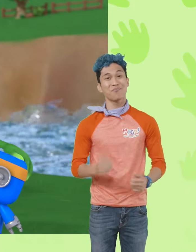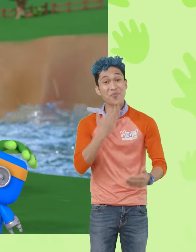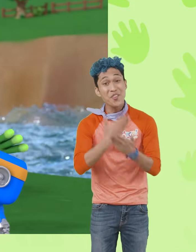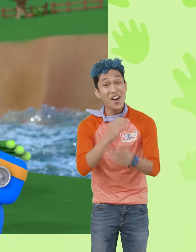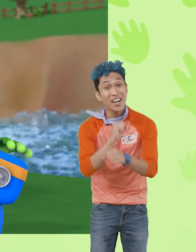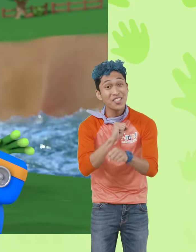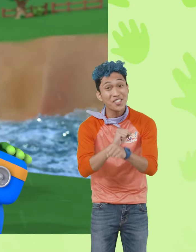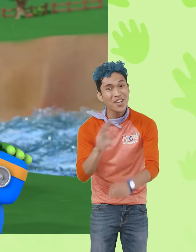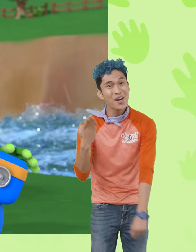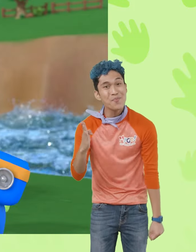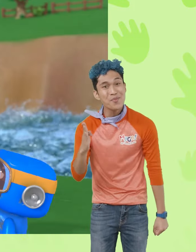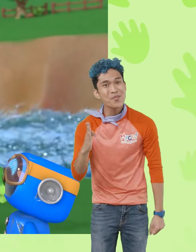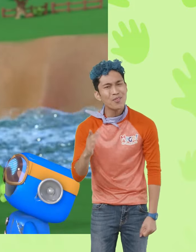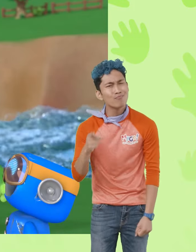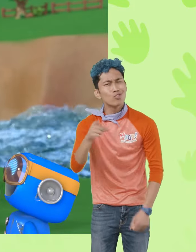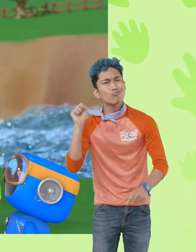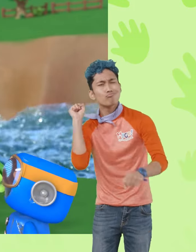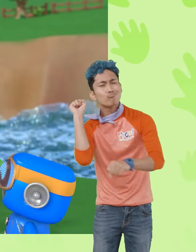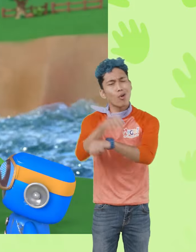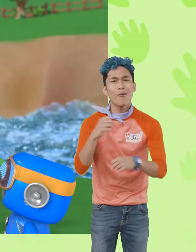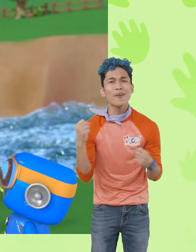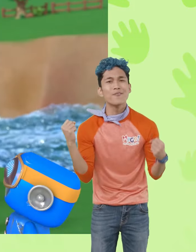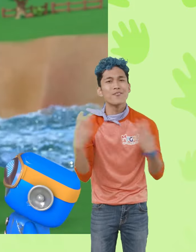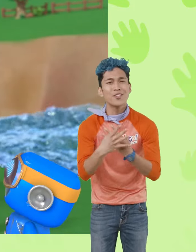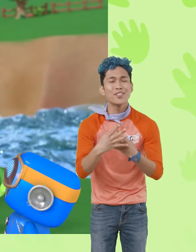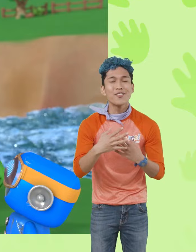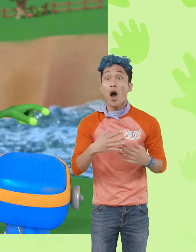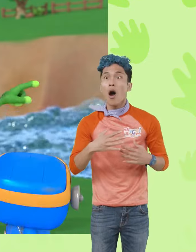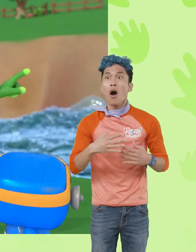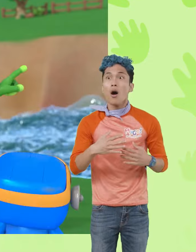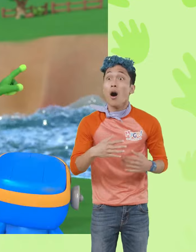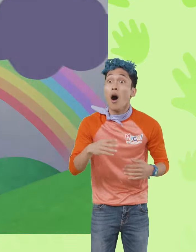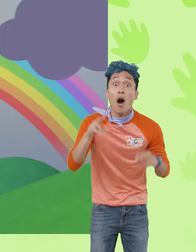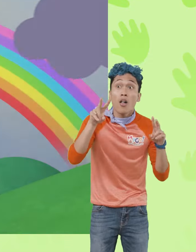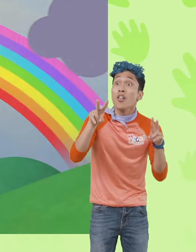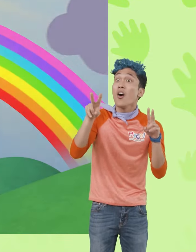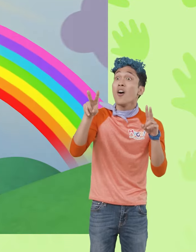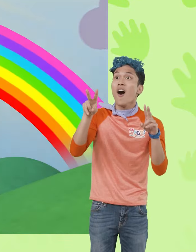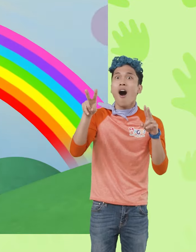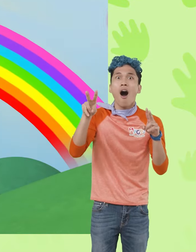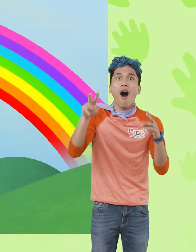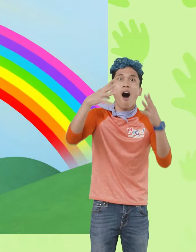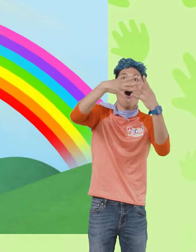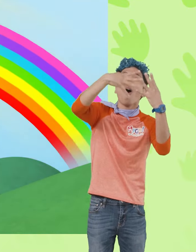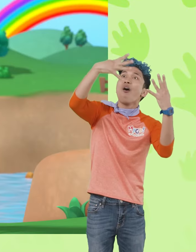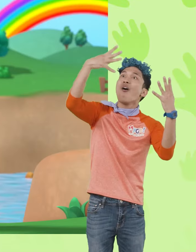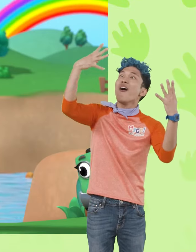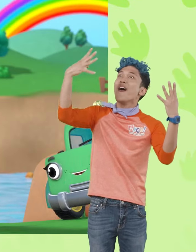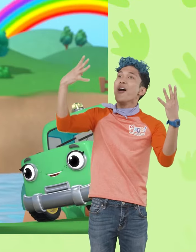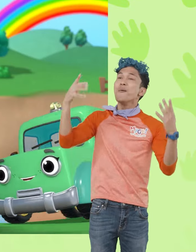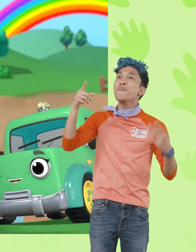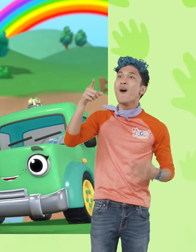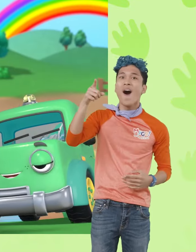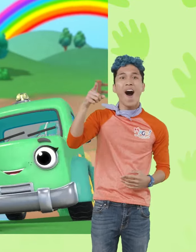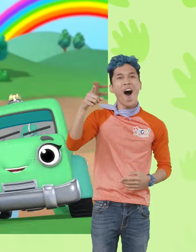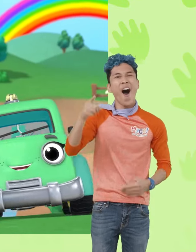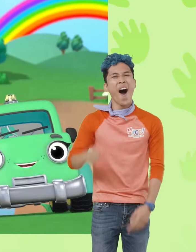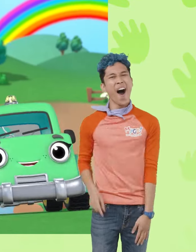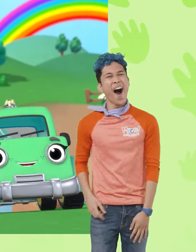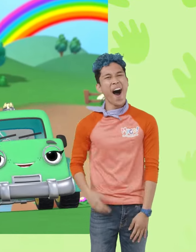Oh, well done, Blue. You faced your fears. And look, a rainbow.